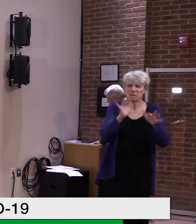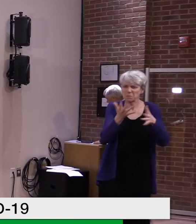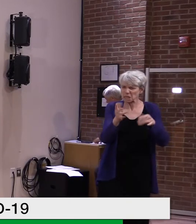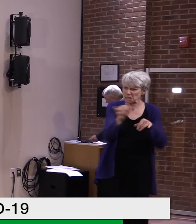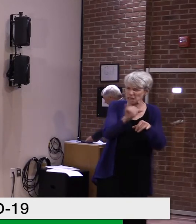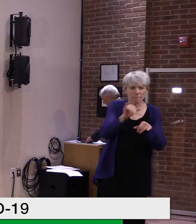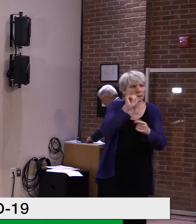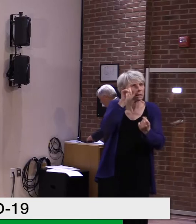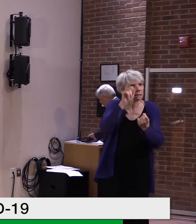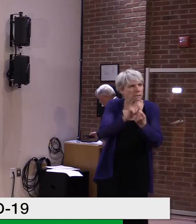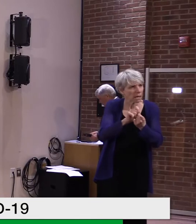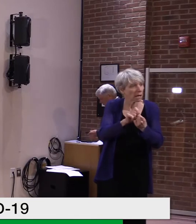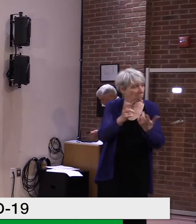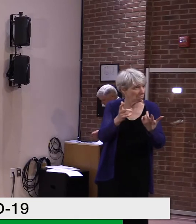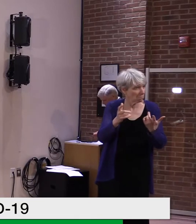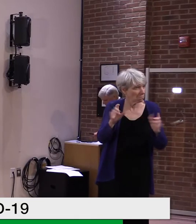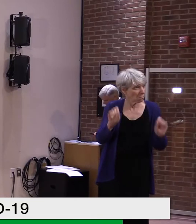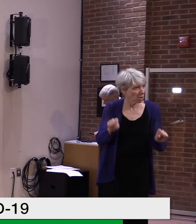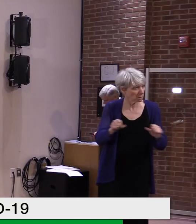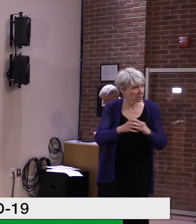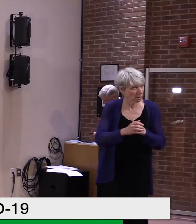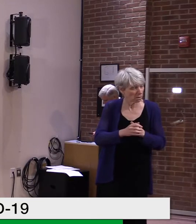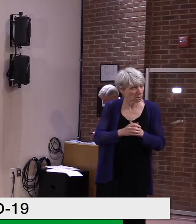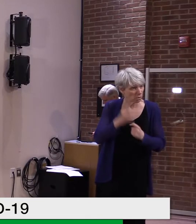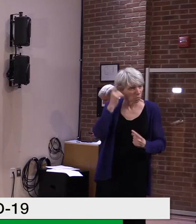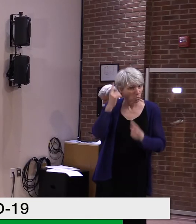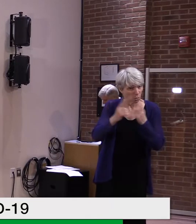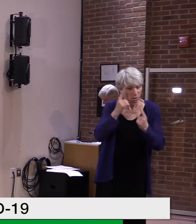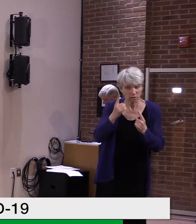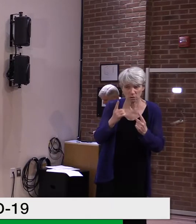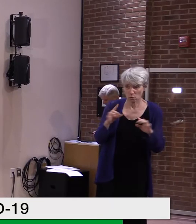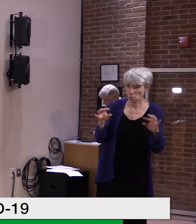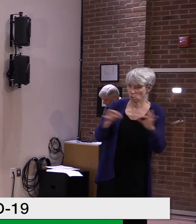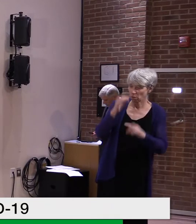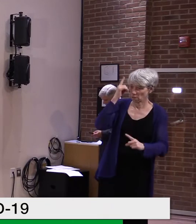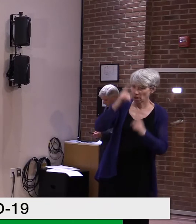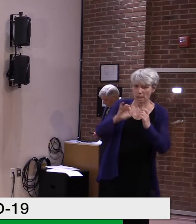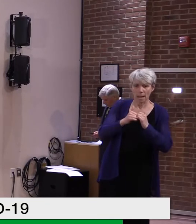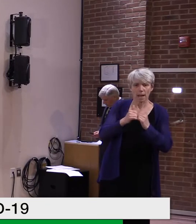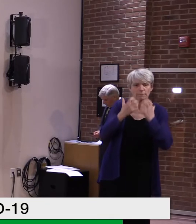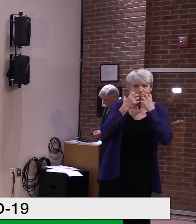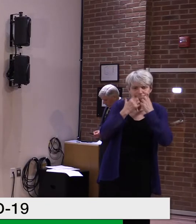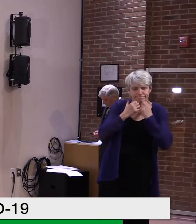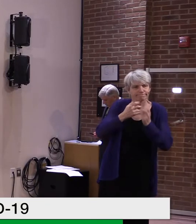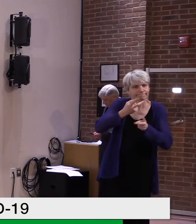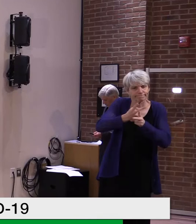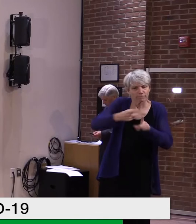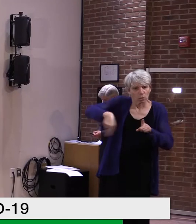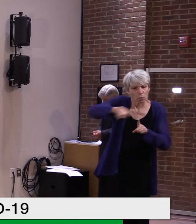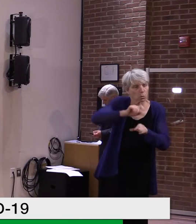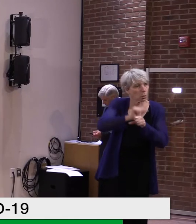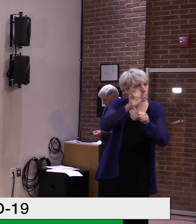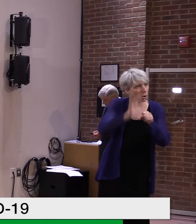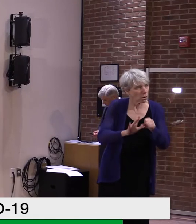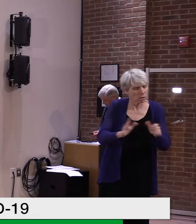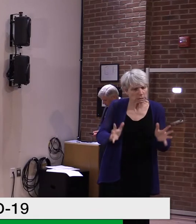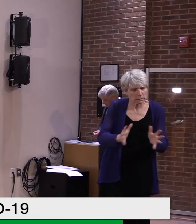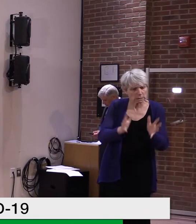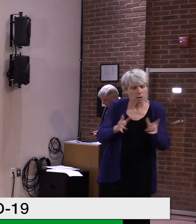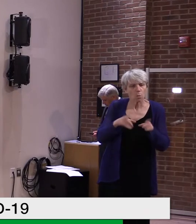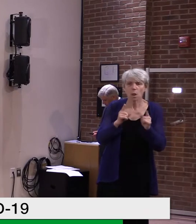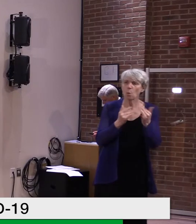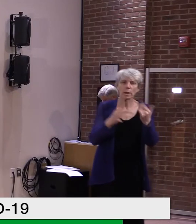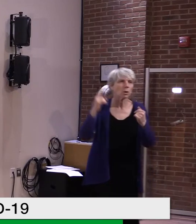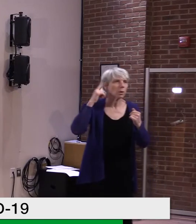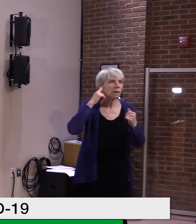I was wondering if you're thinking about those options as we're approaching trying to find out what Flowers Foods is